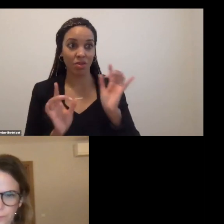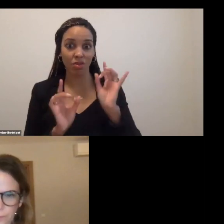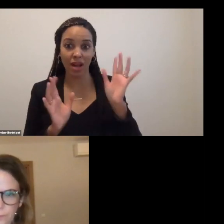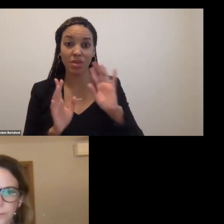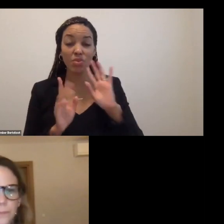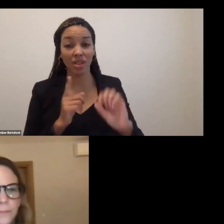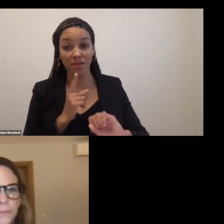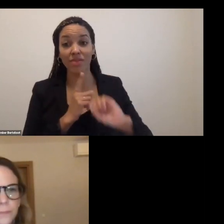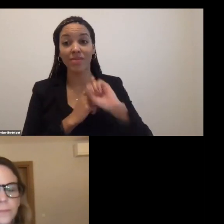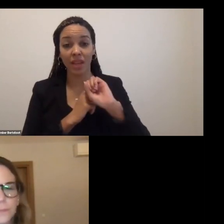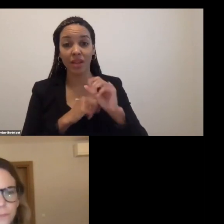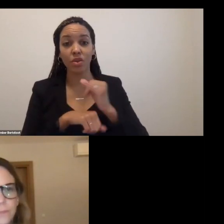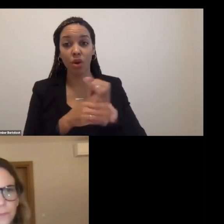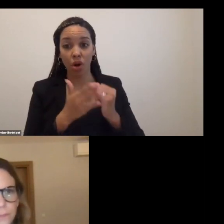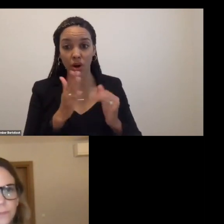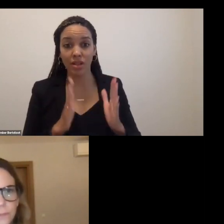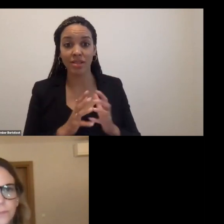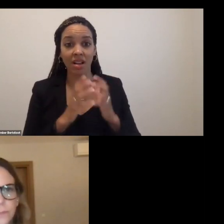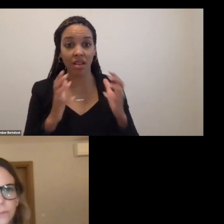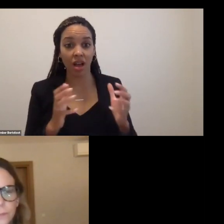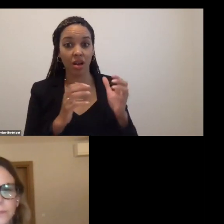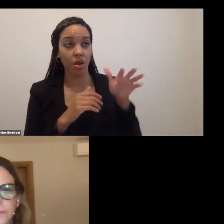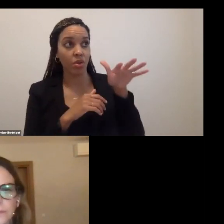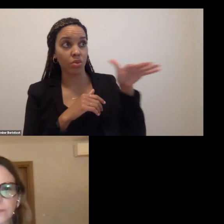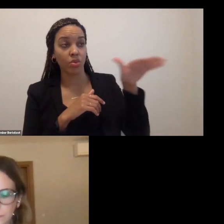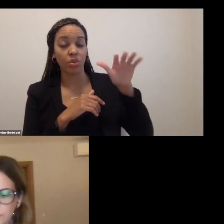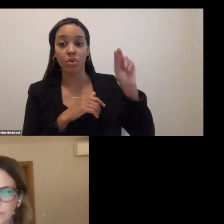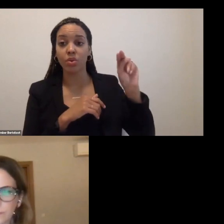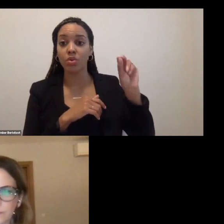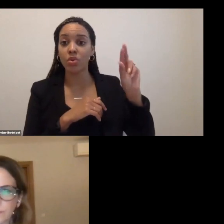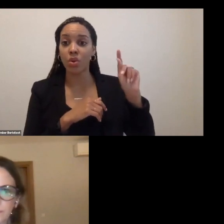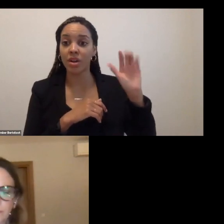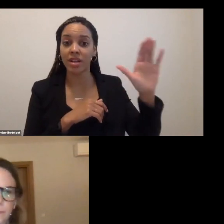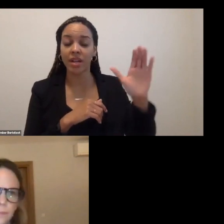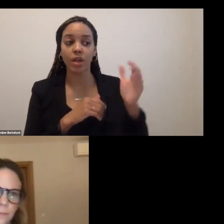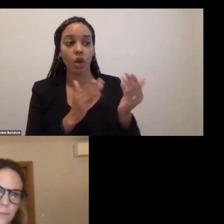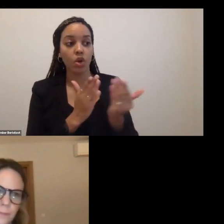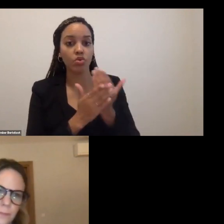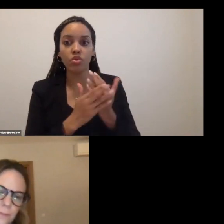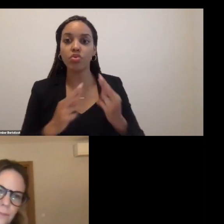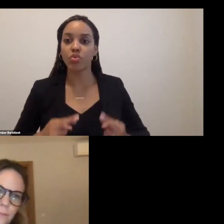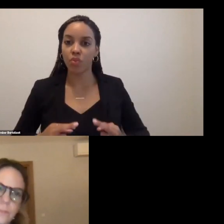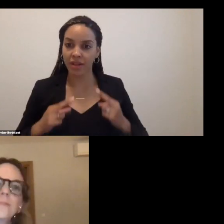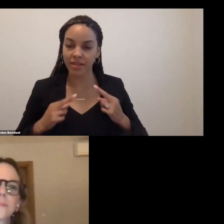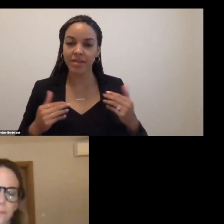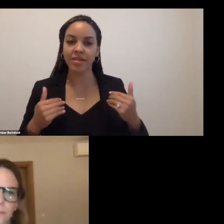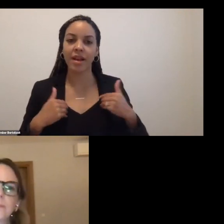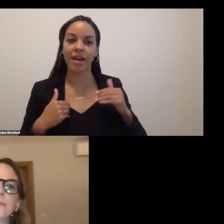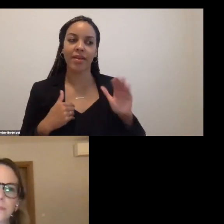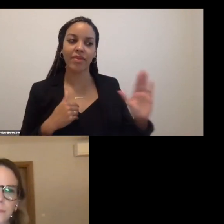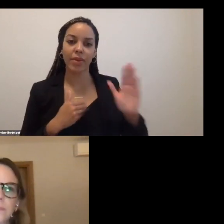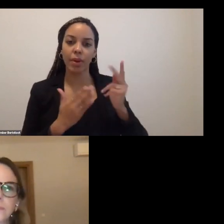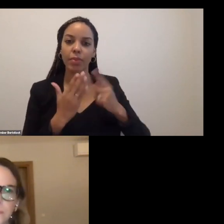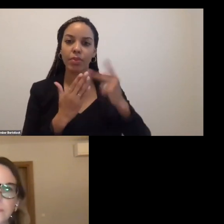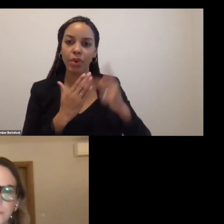artists really much in the region. Many new residencies have their programs